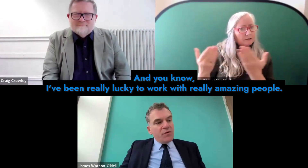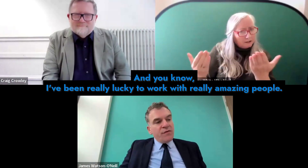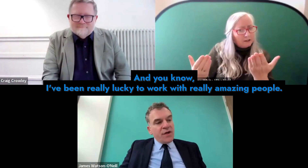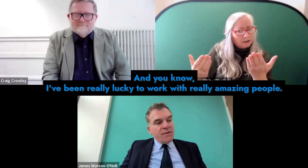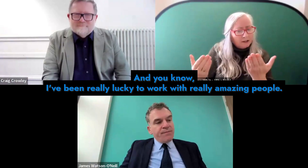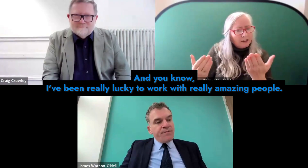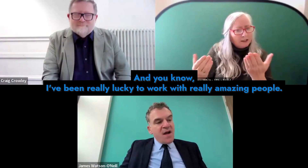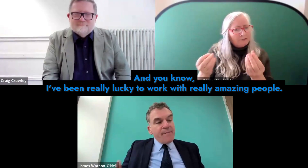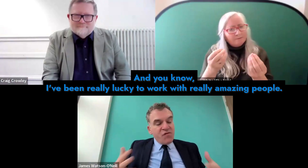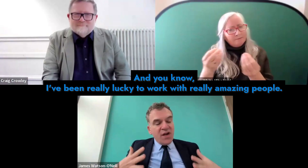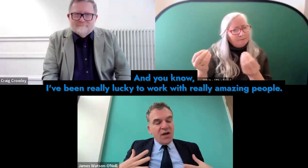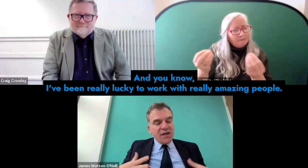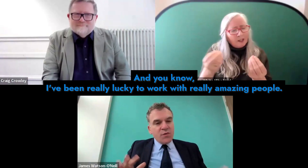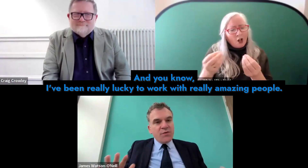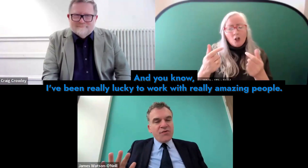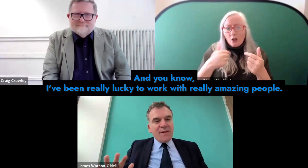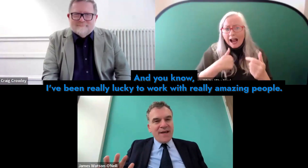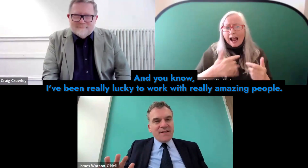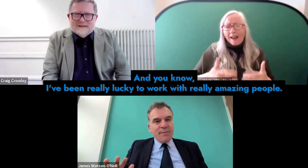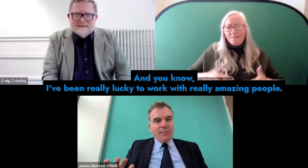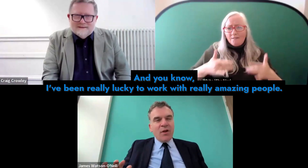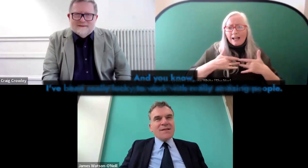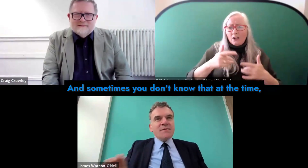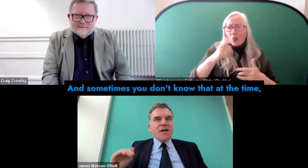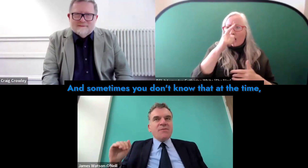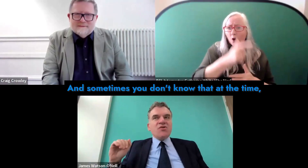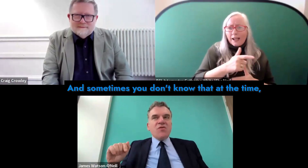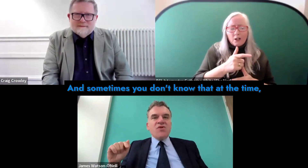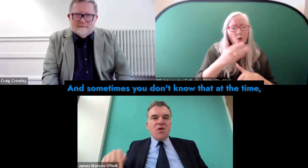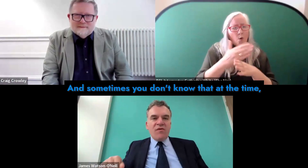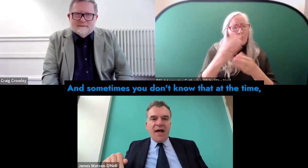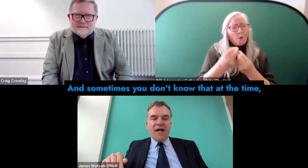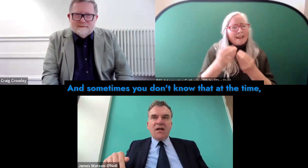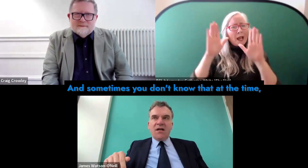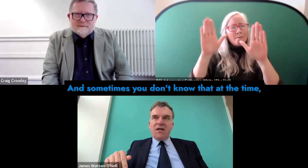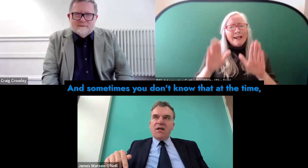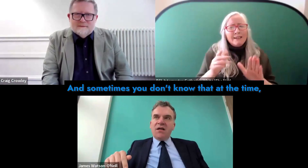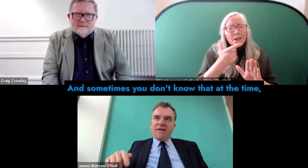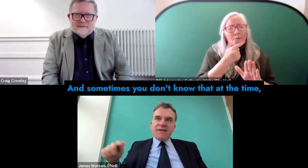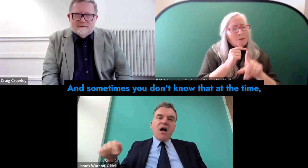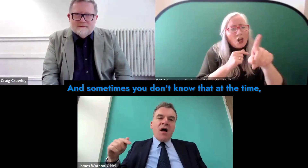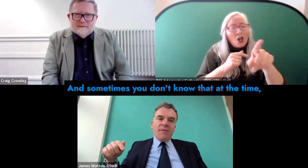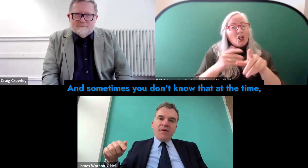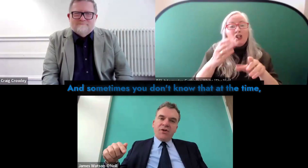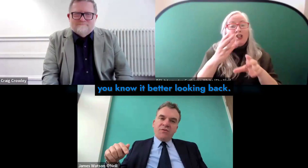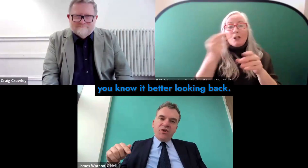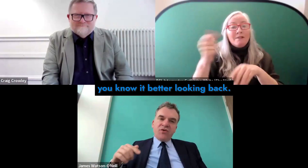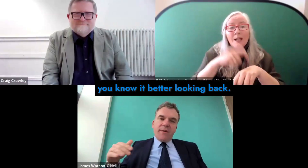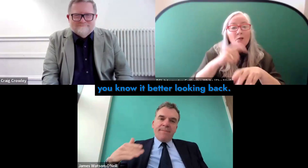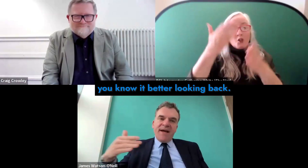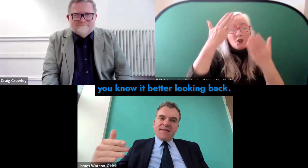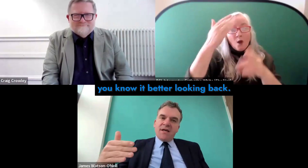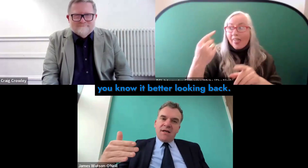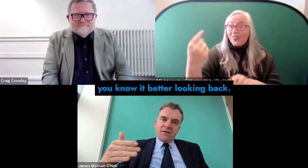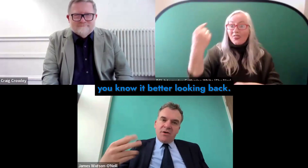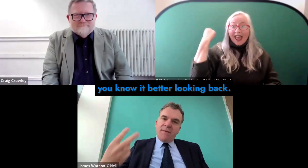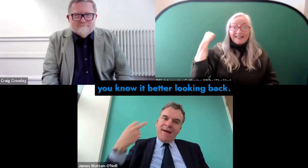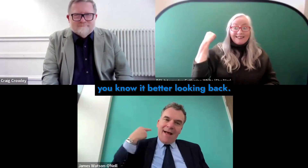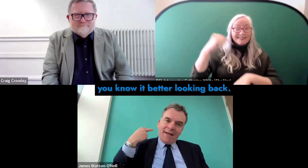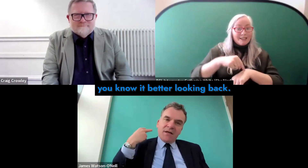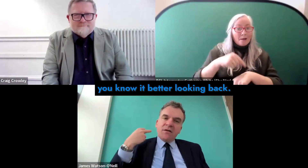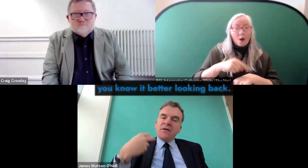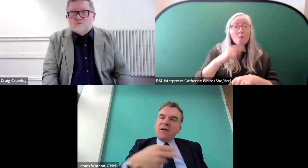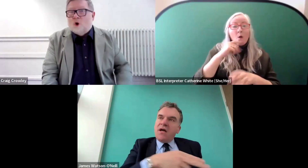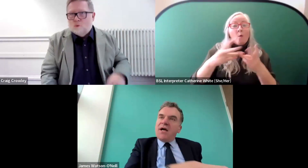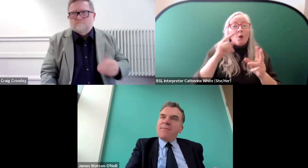You know, I've been really lucky to work with really amazing people, and sometimes you don't know that at the time. You know it better